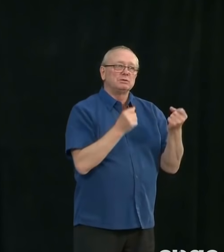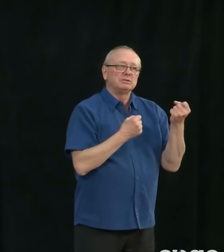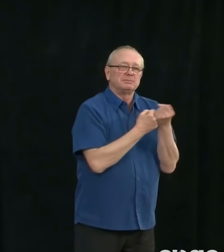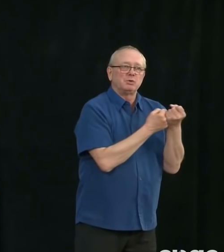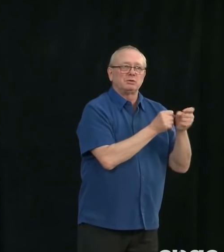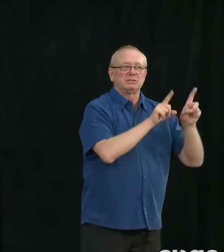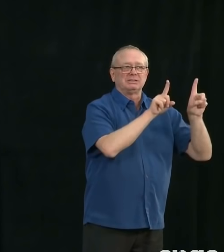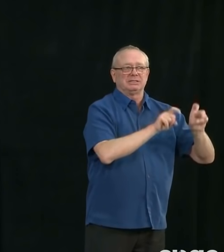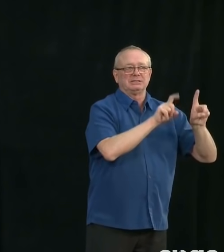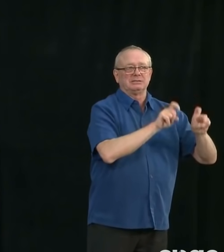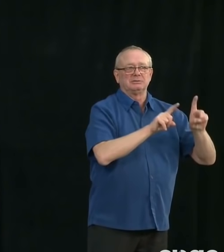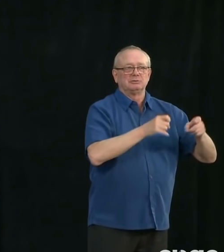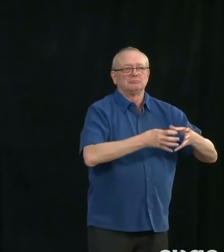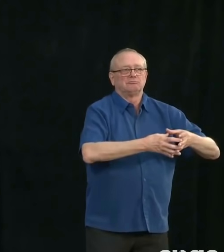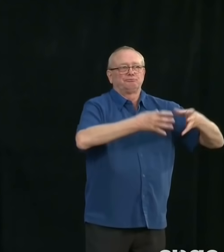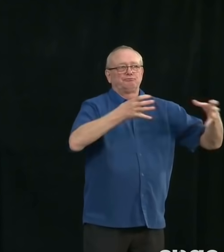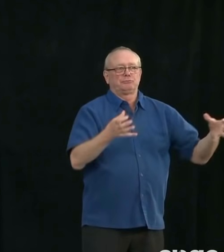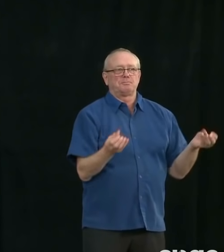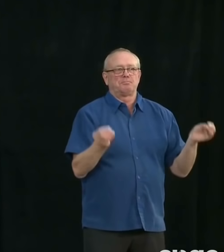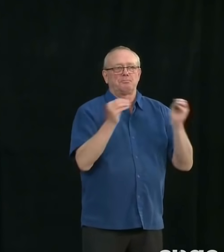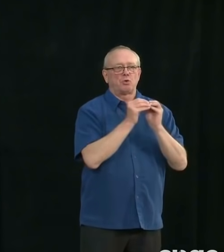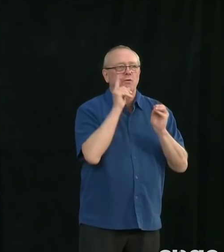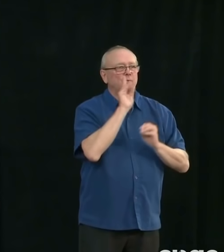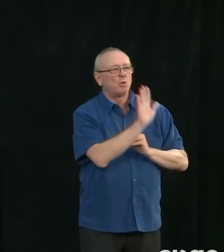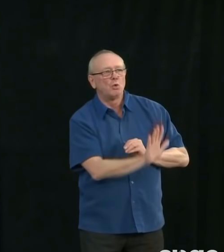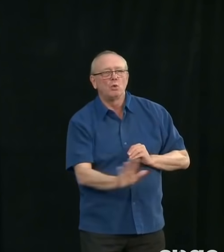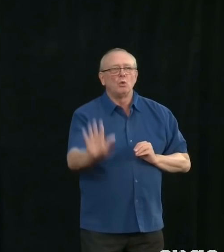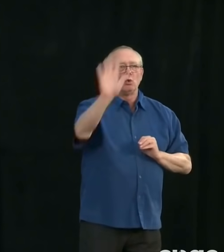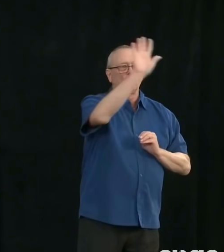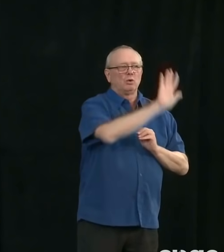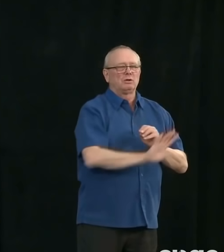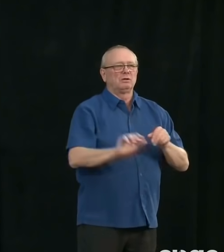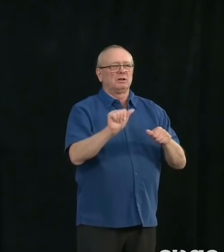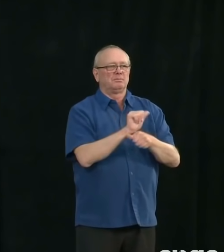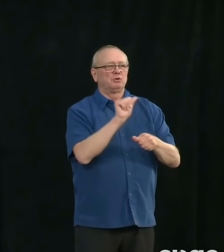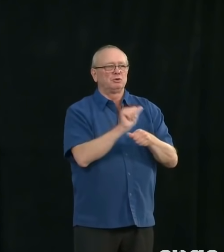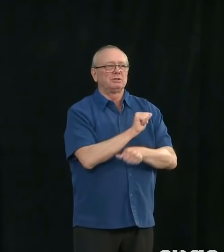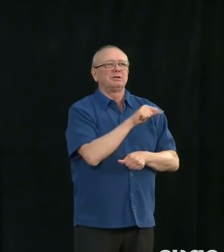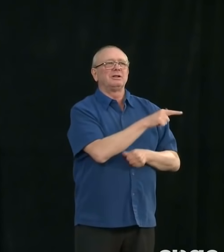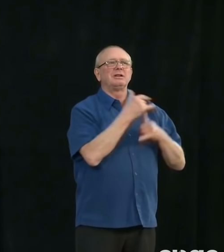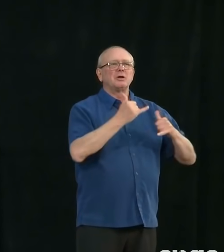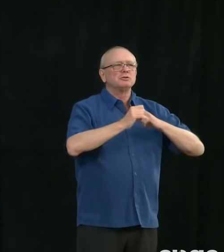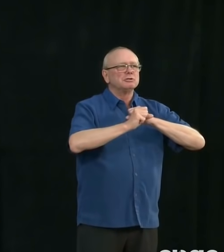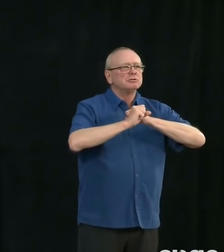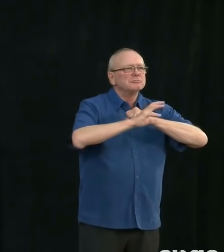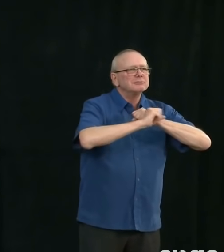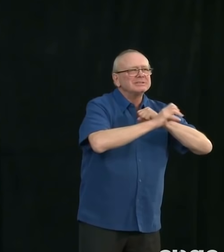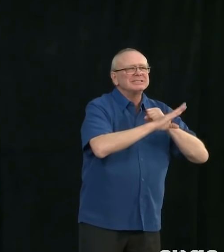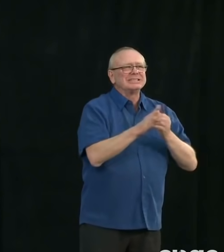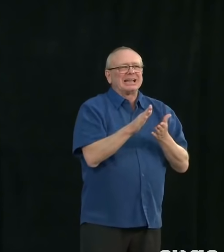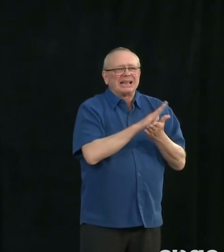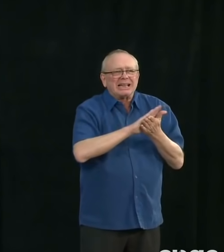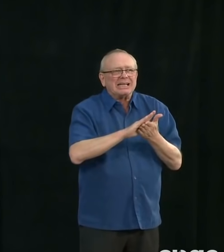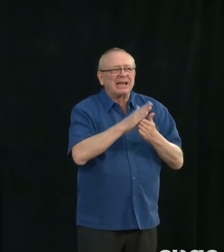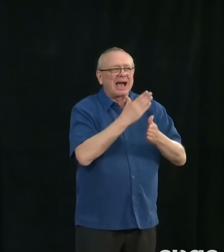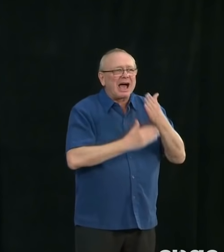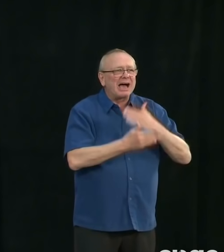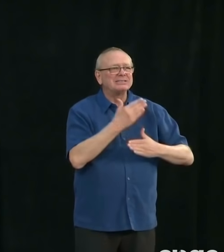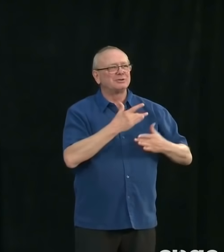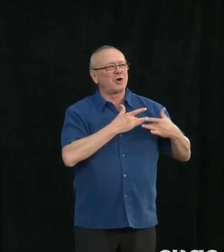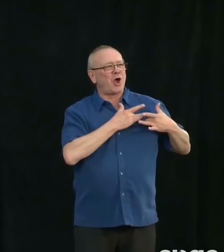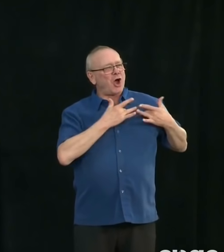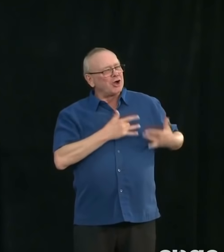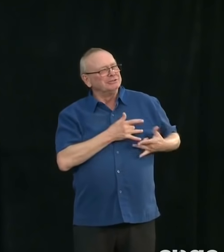province. Through our campaign Clean Hands, Giving Hearts, to support COVID-19 response efforts, we are committed to making